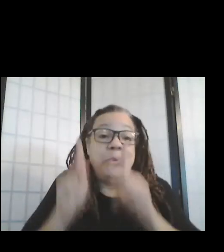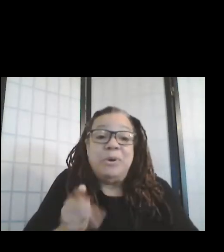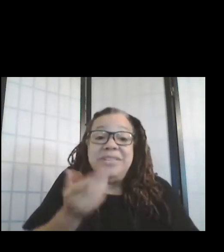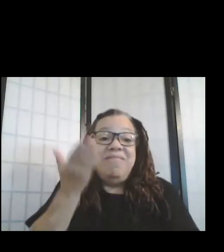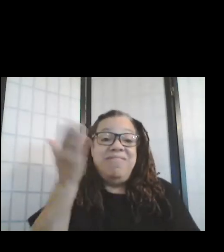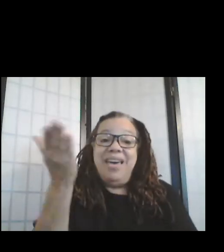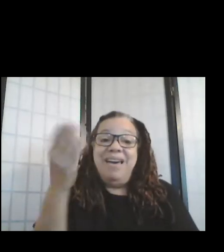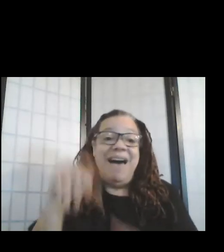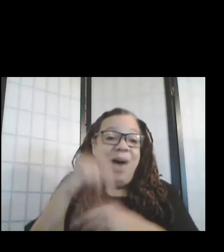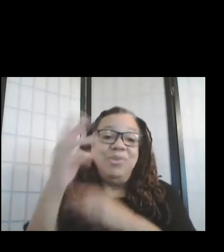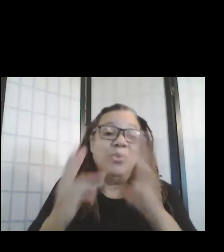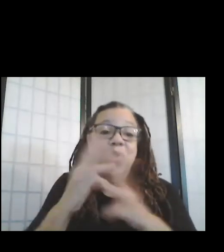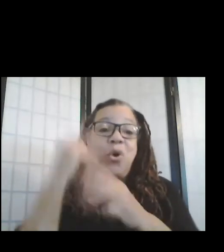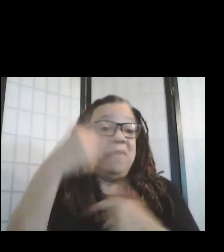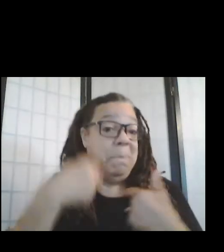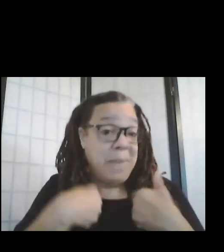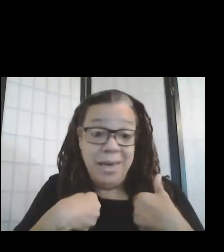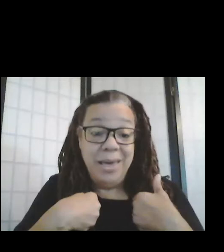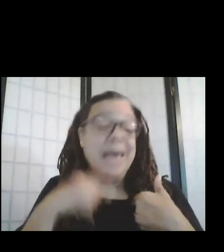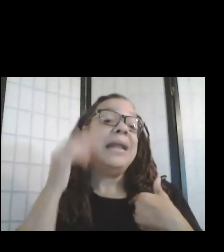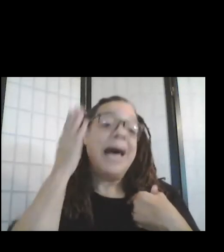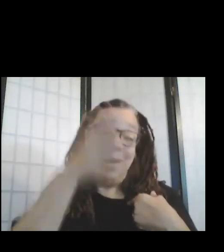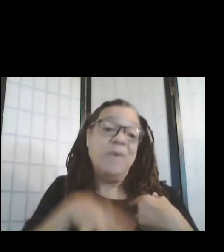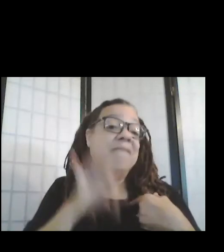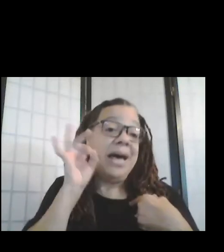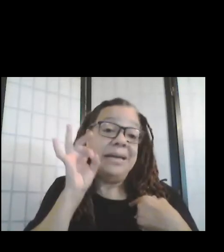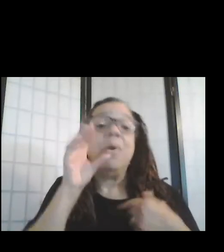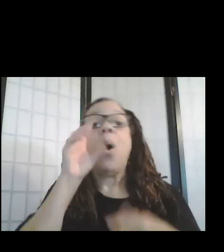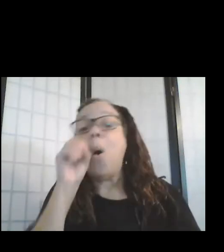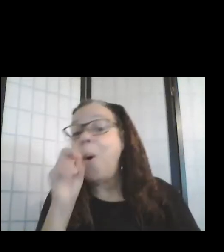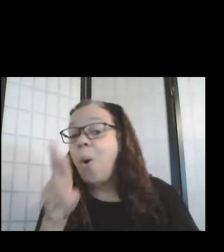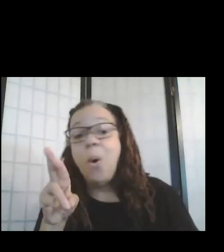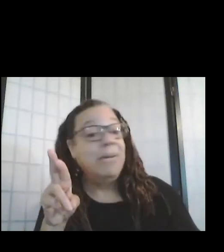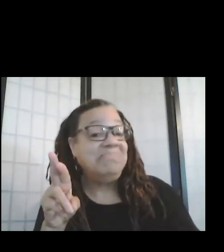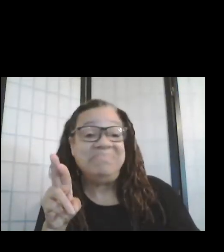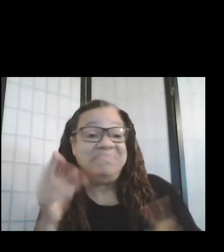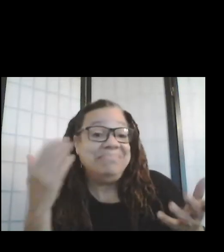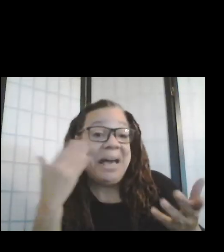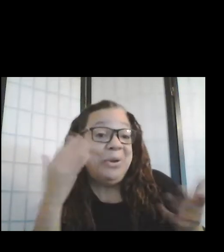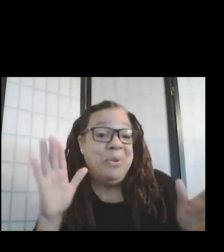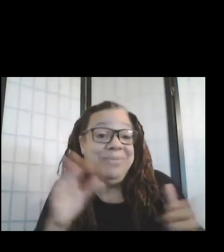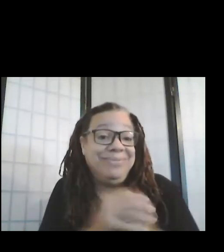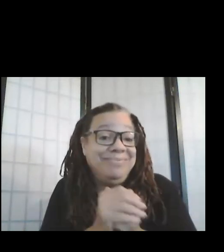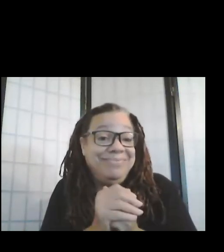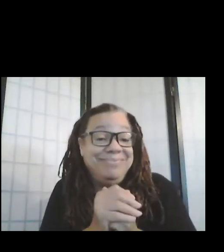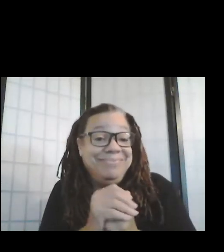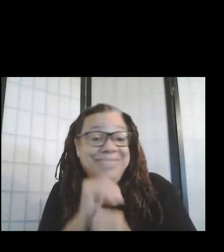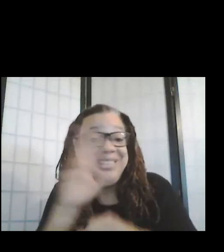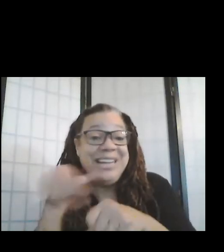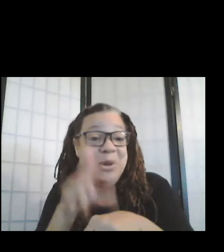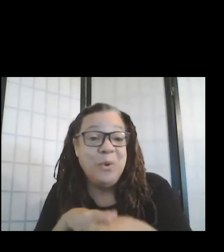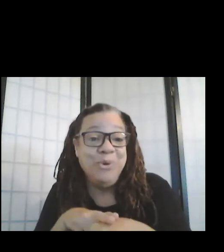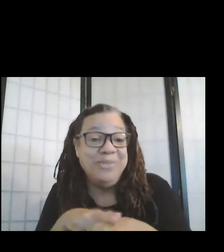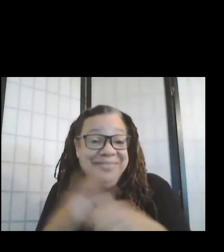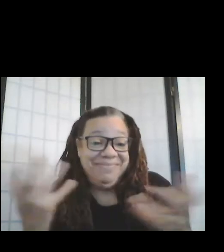there and I was going to find them, or I don't know. But anyway, so